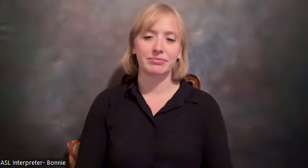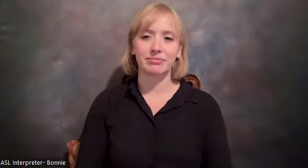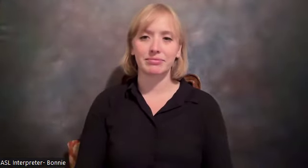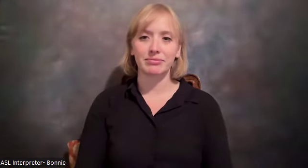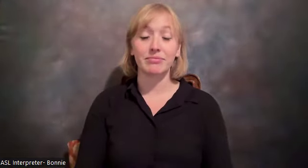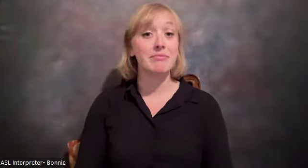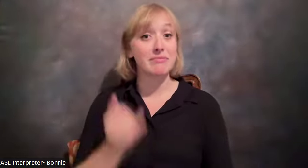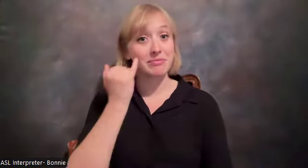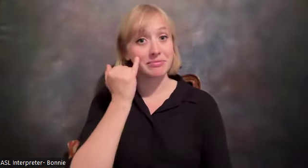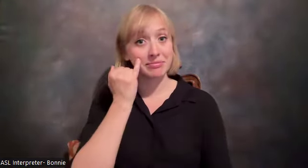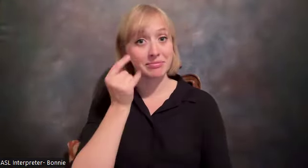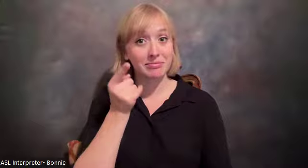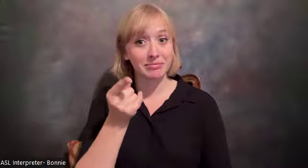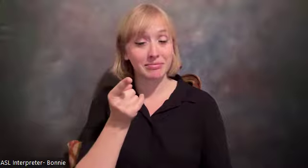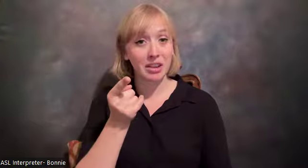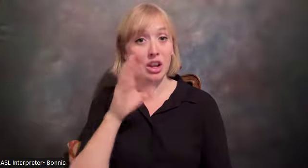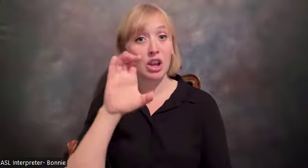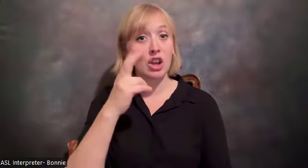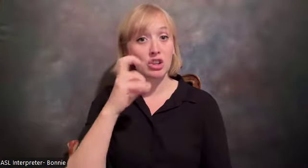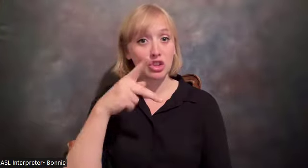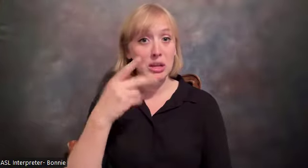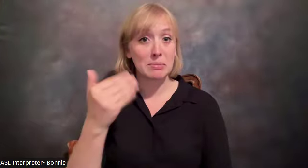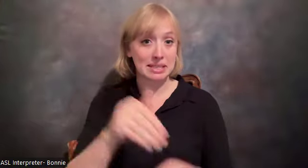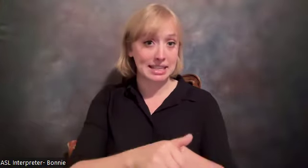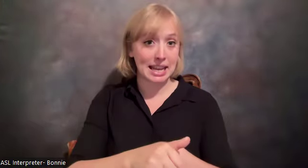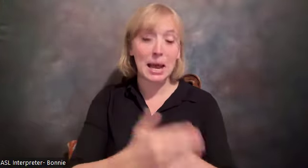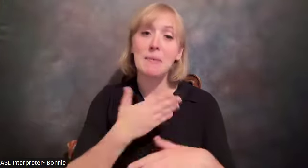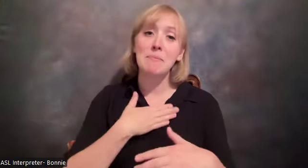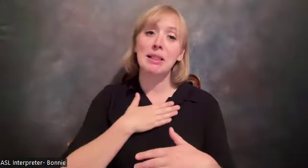So if you're going to take a chip this not tonight, please come